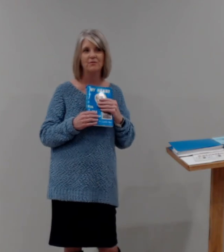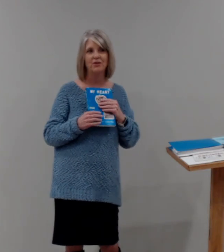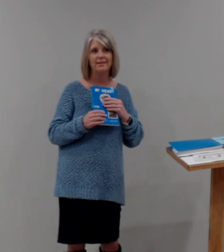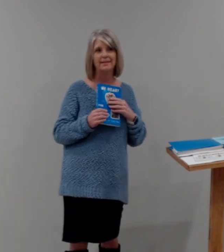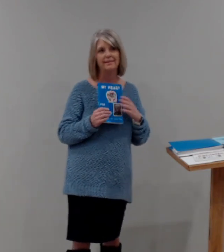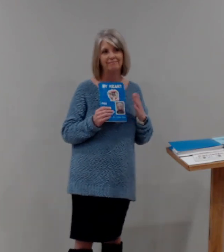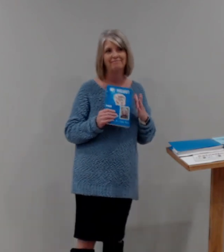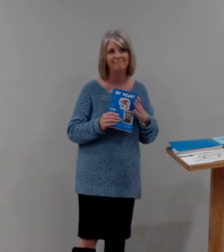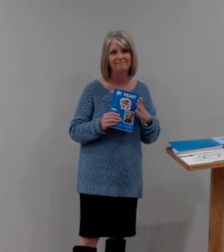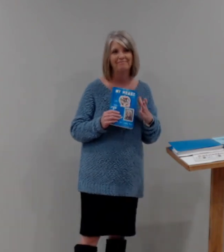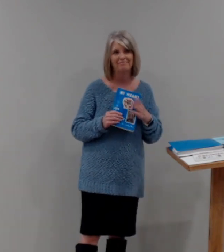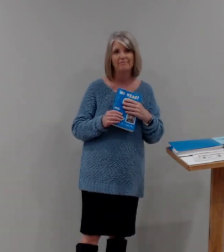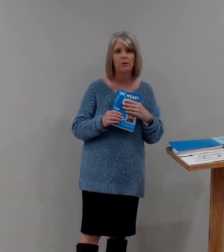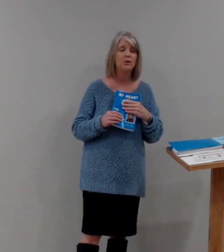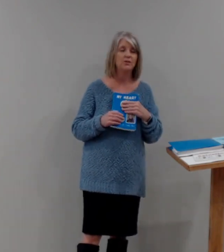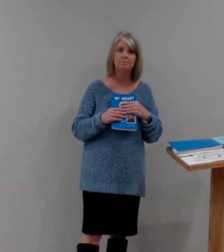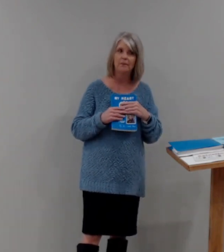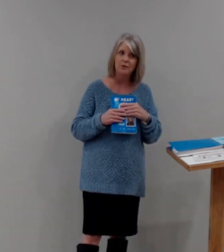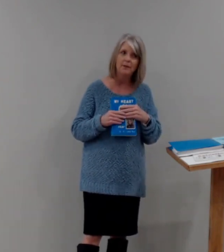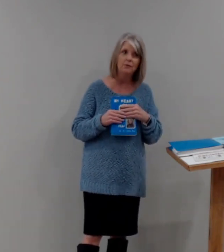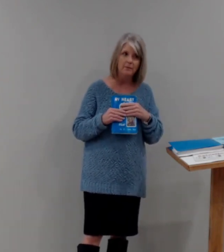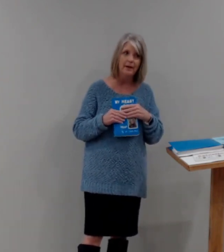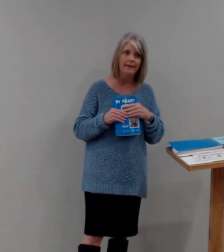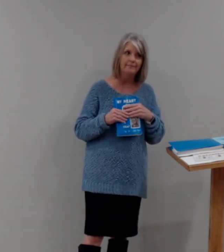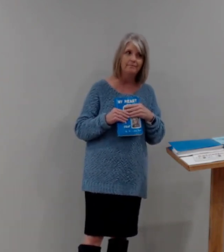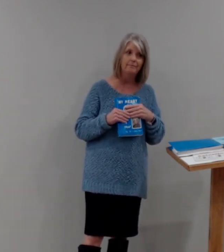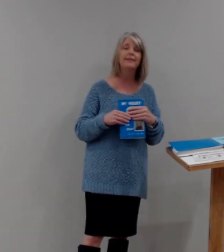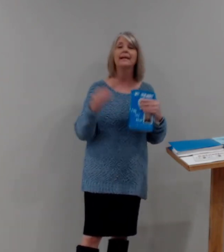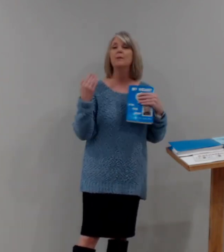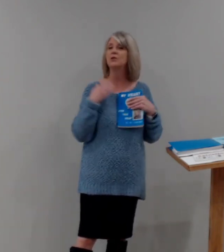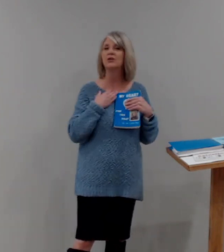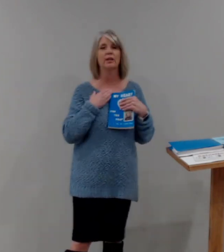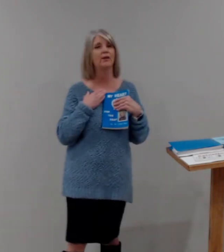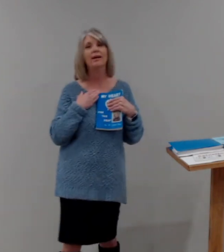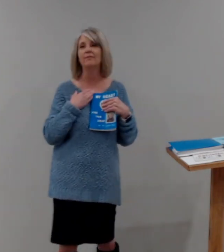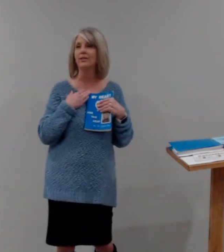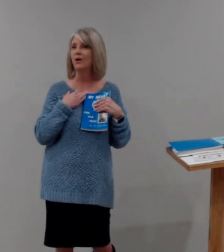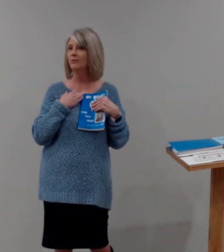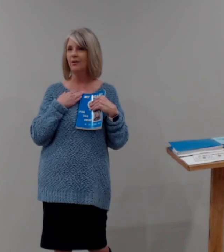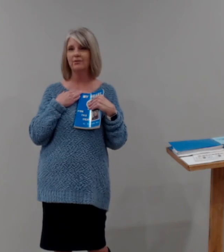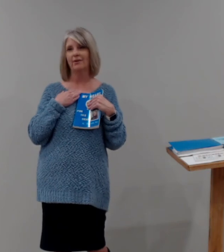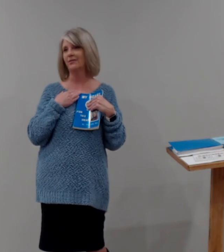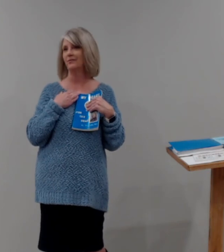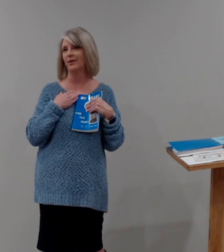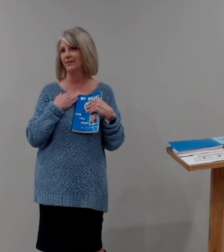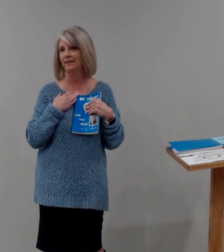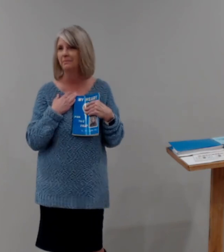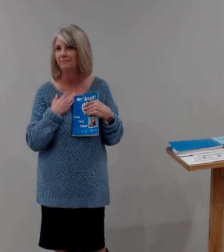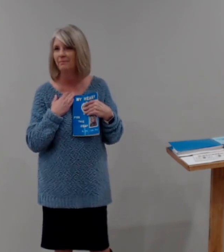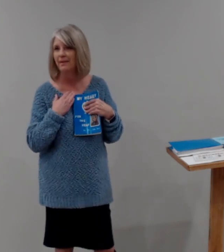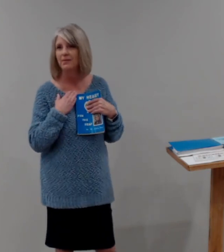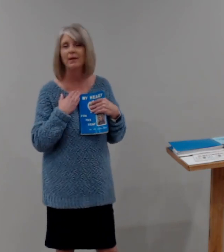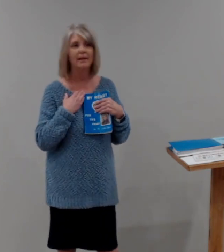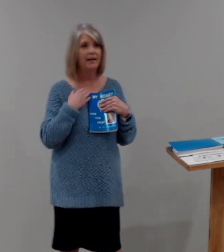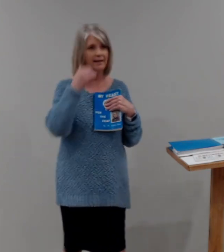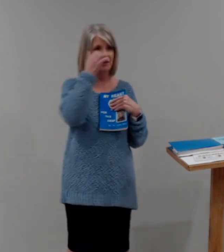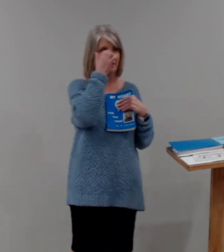Jesus, which is much better than mine. But then I'm just going to go to heaven and talk to him, because we have a lot of catching up to